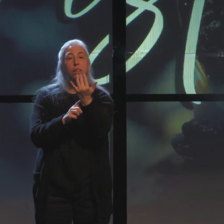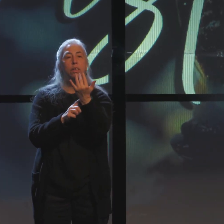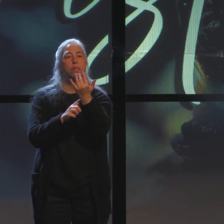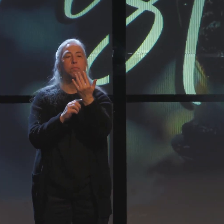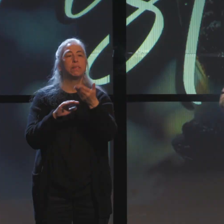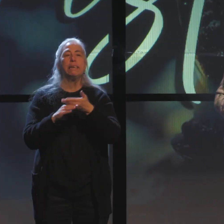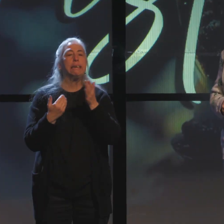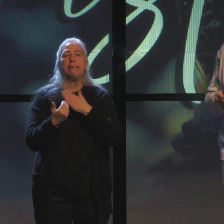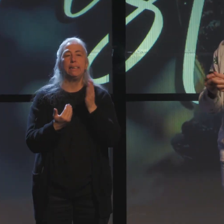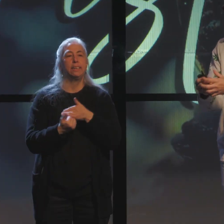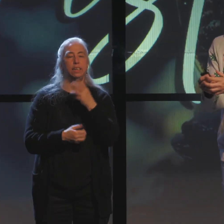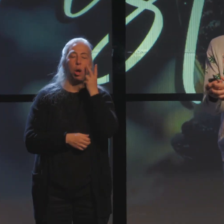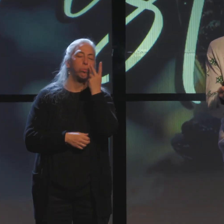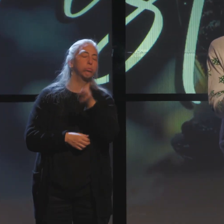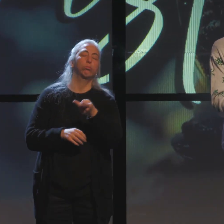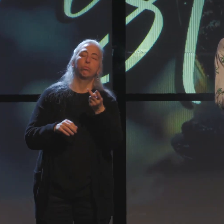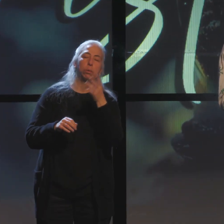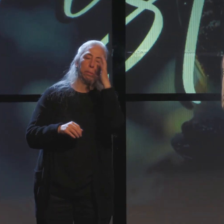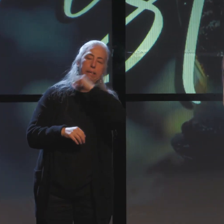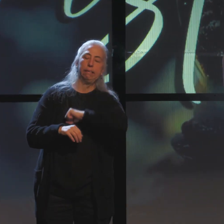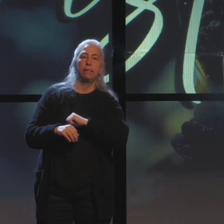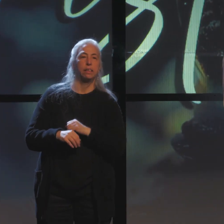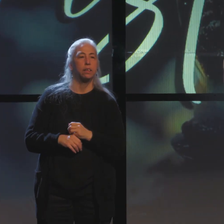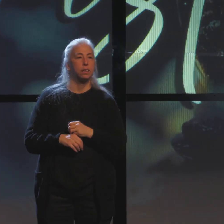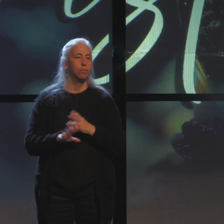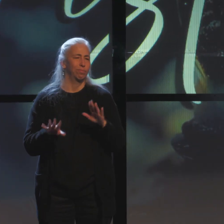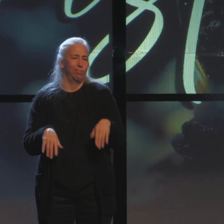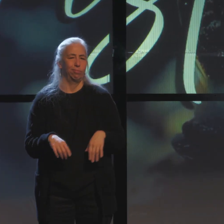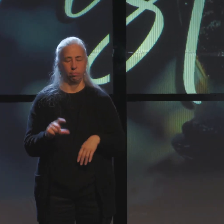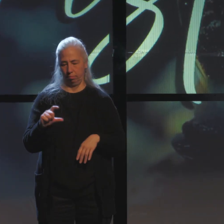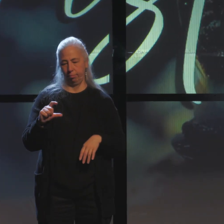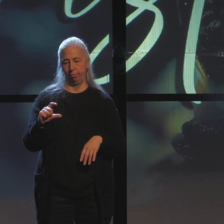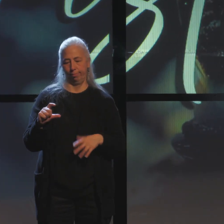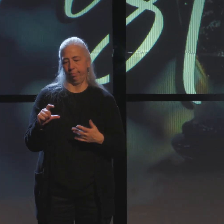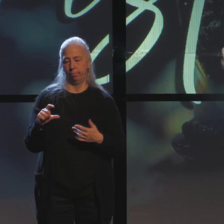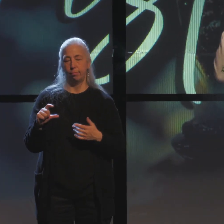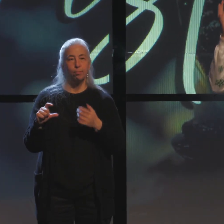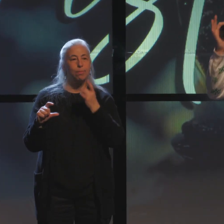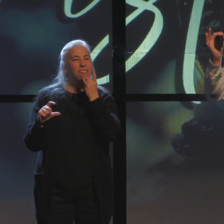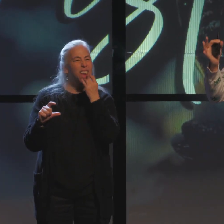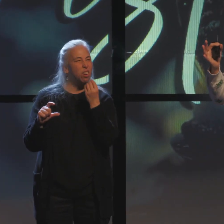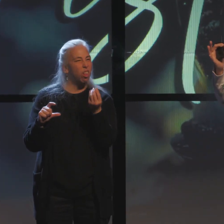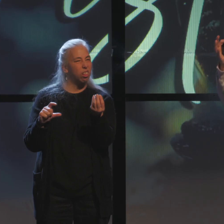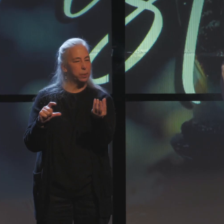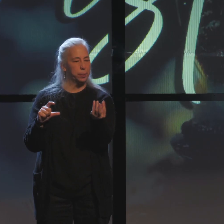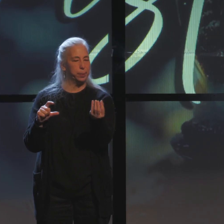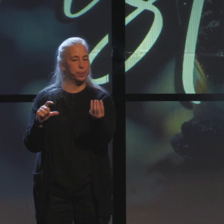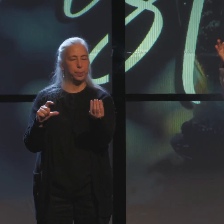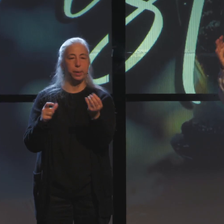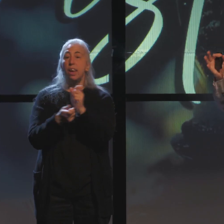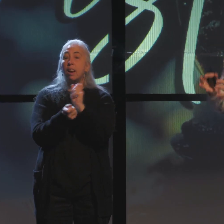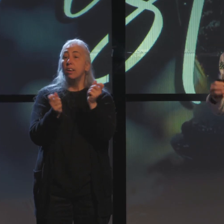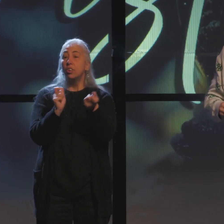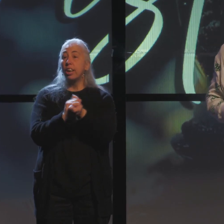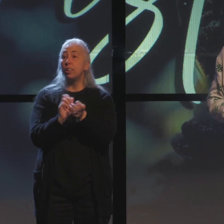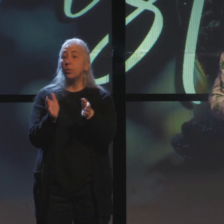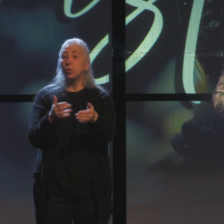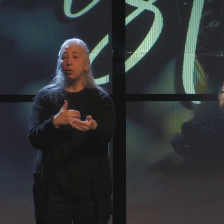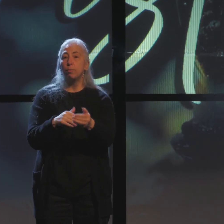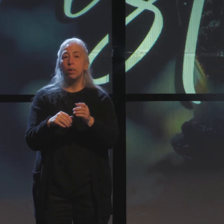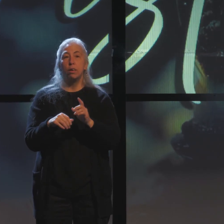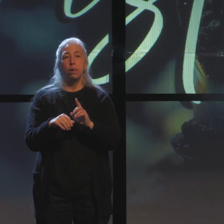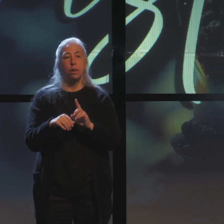easily overlooked. It's just a little candle. Like, it's not going to change the whole shape of the room, but it is stubbornly